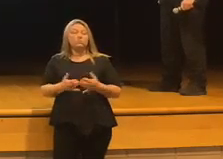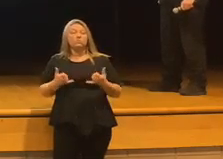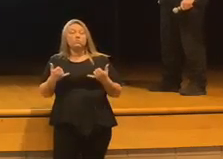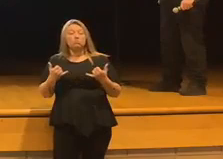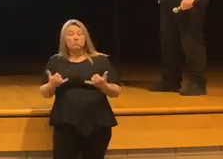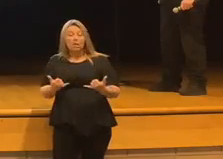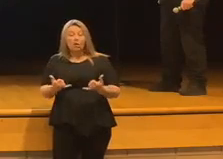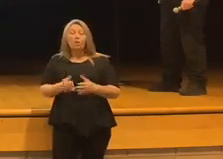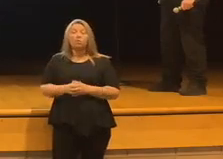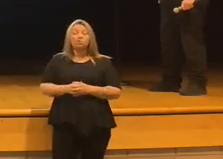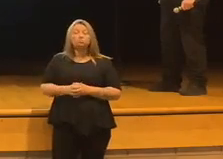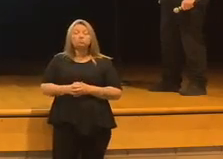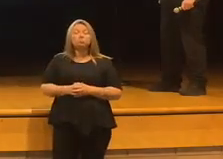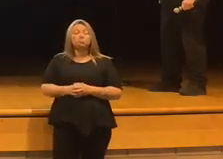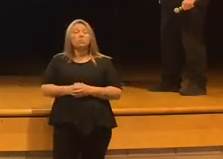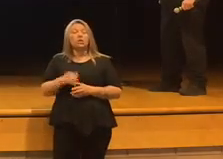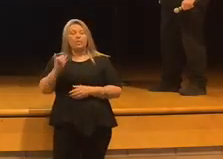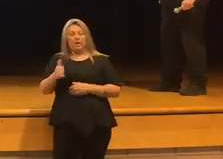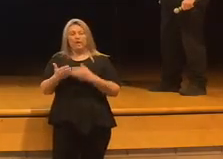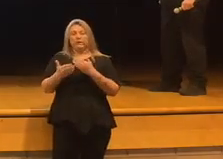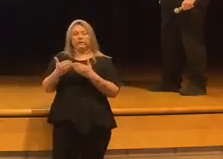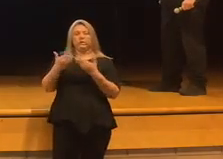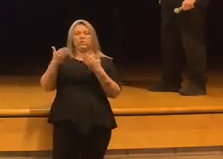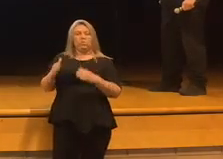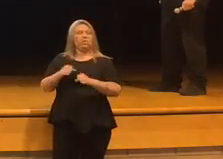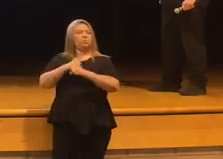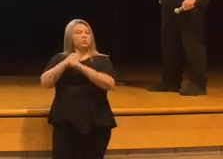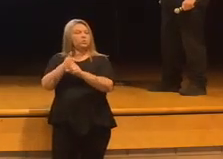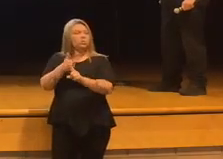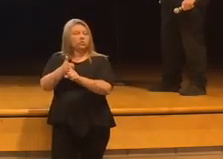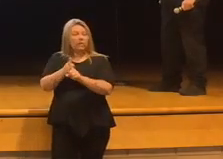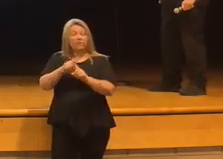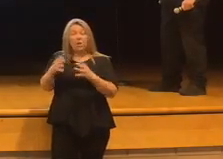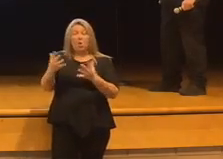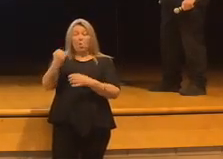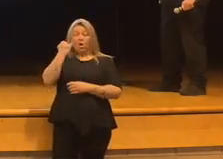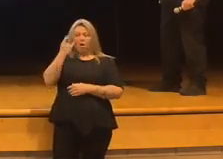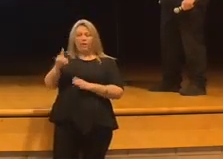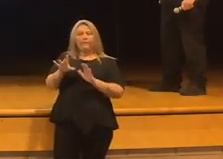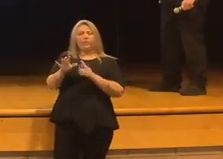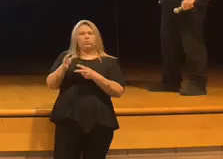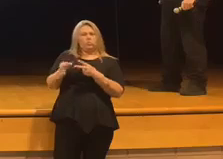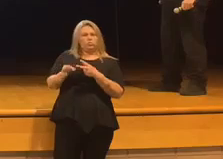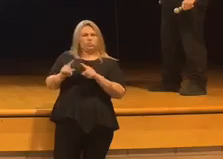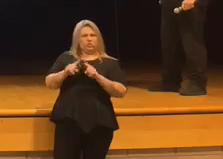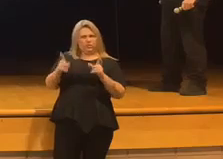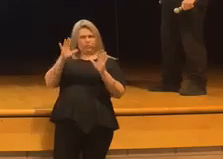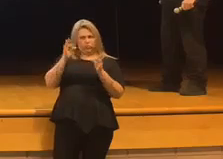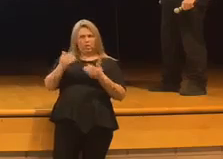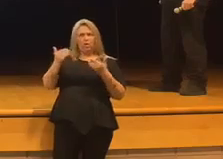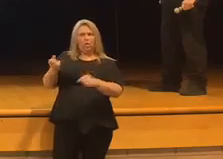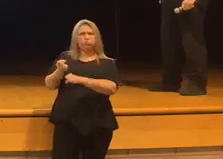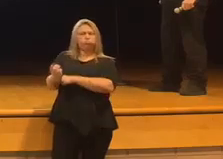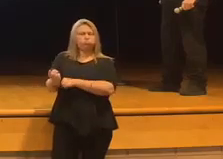No? Cool. That's an easy way to protect yourself. But what if you'd chosen differently?